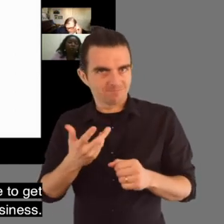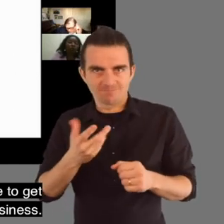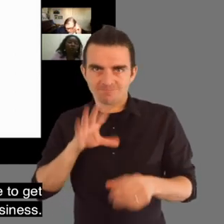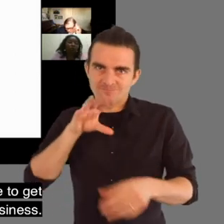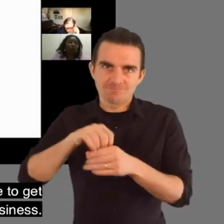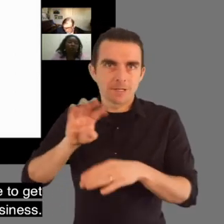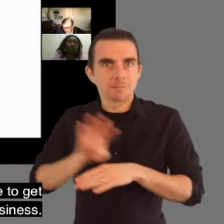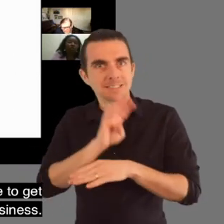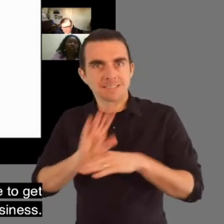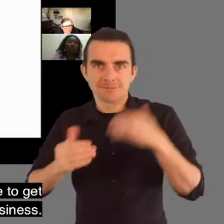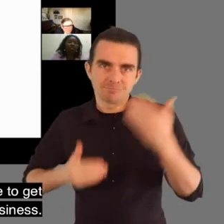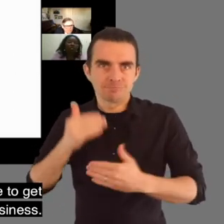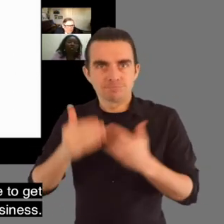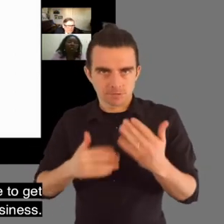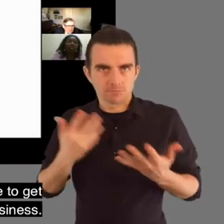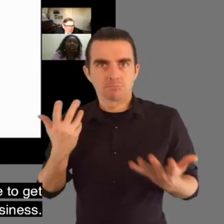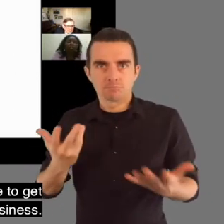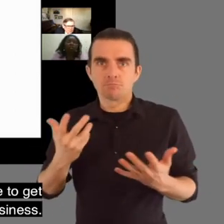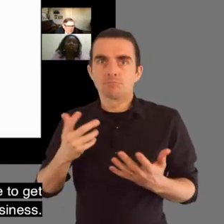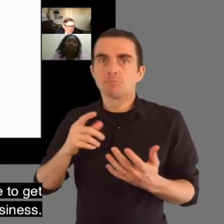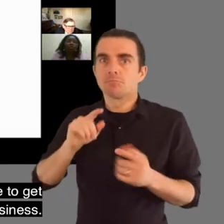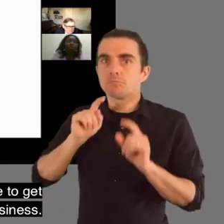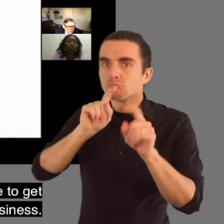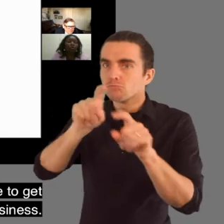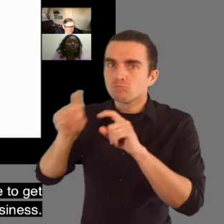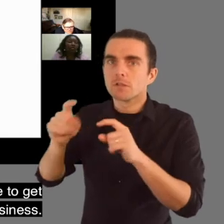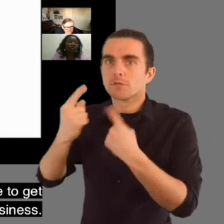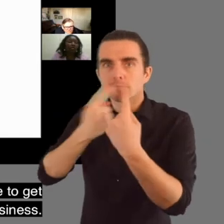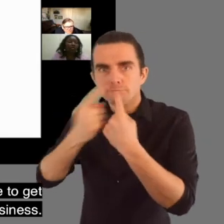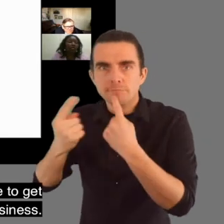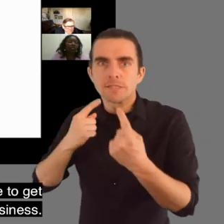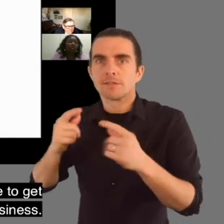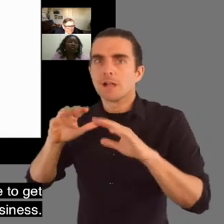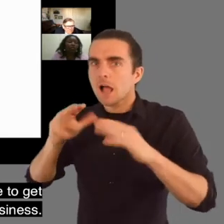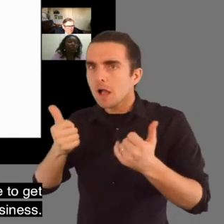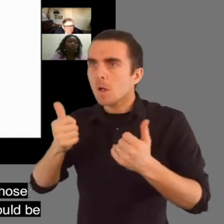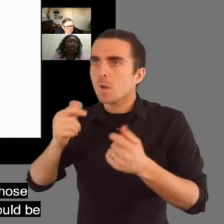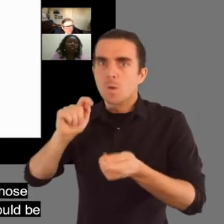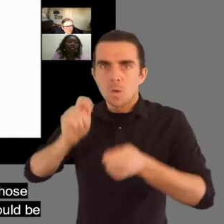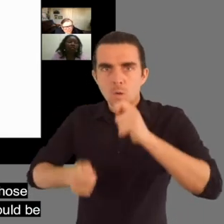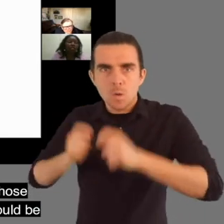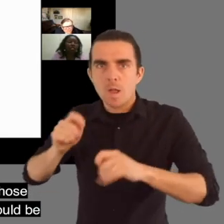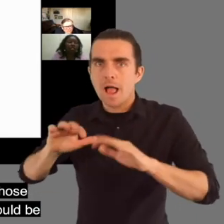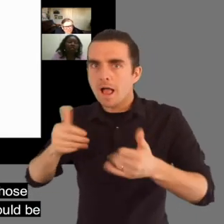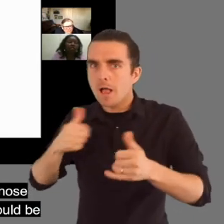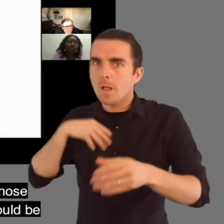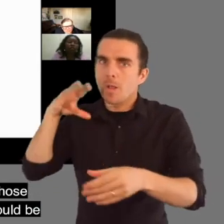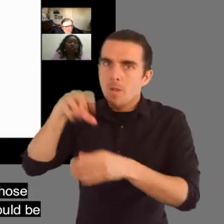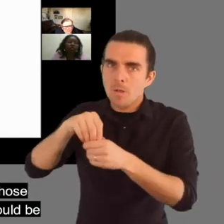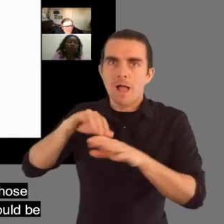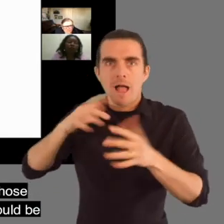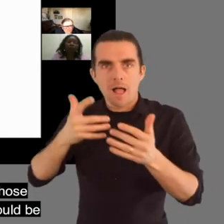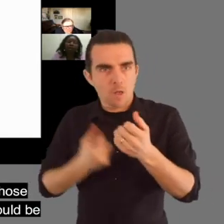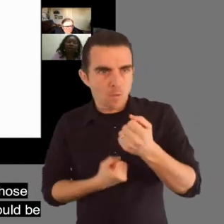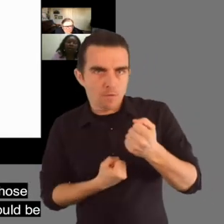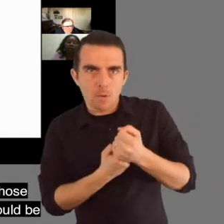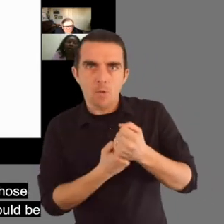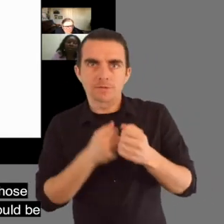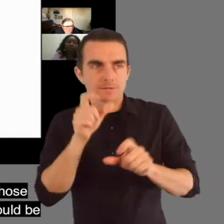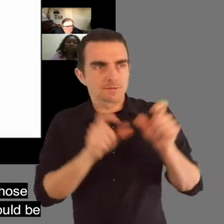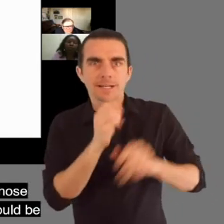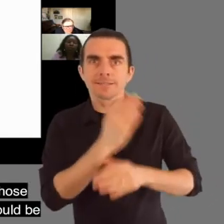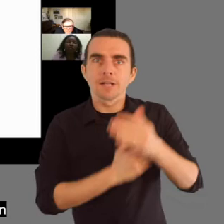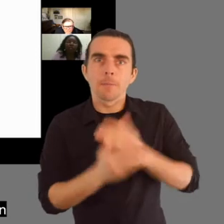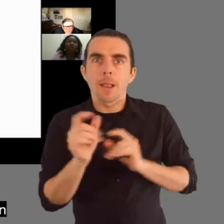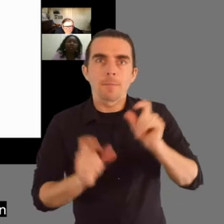to get finance and resources to do business. Job retention and return for those who acquire an